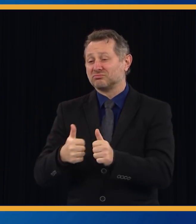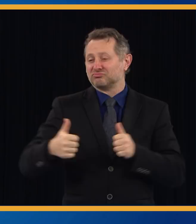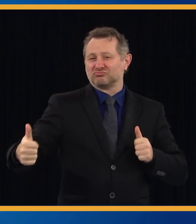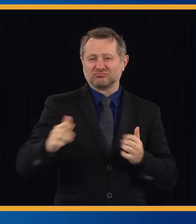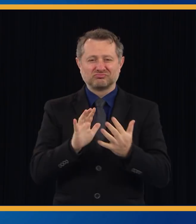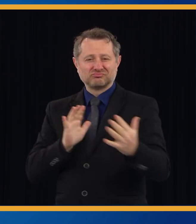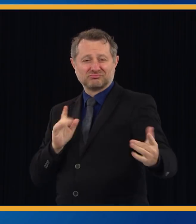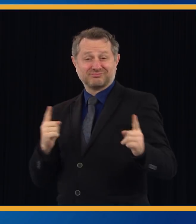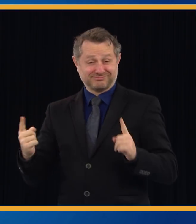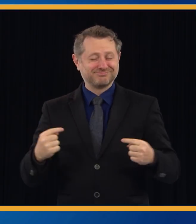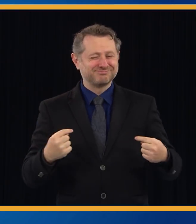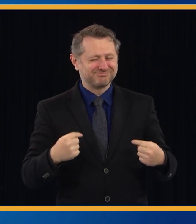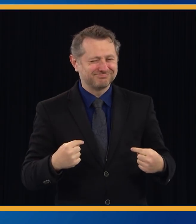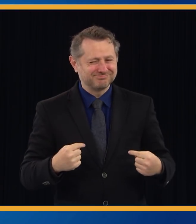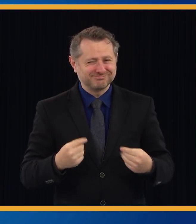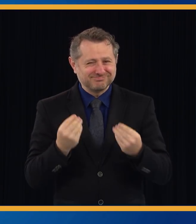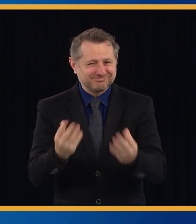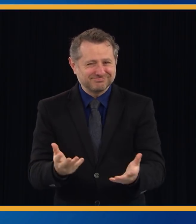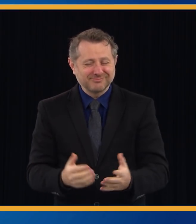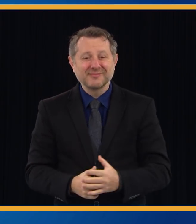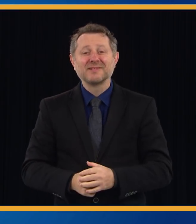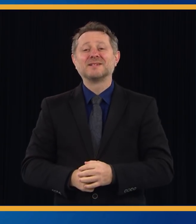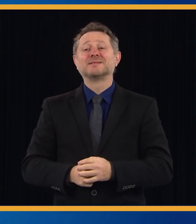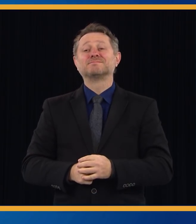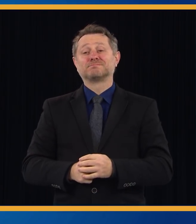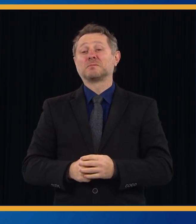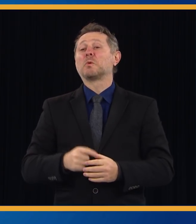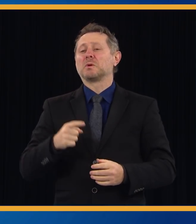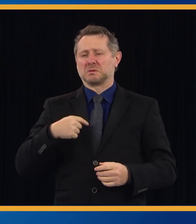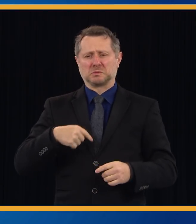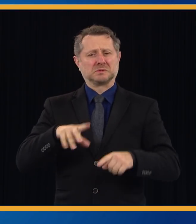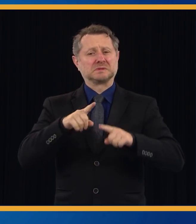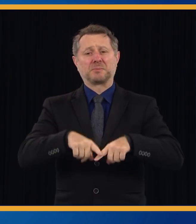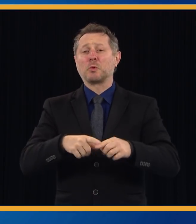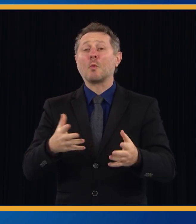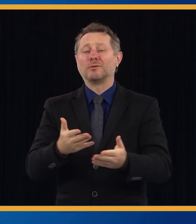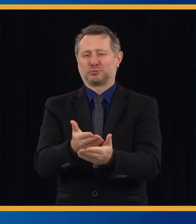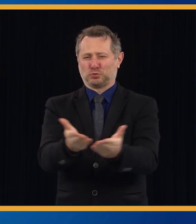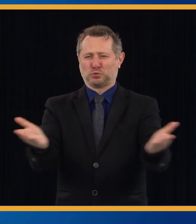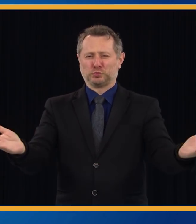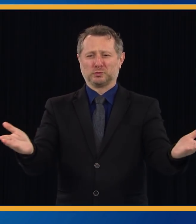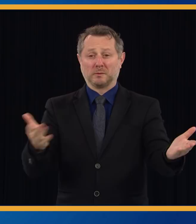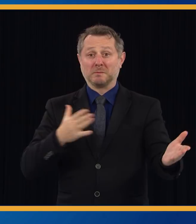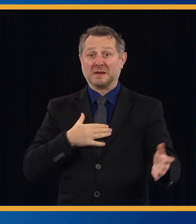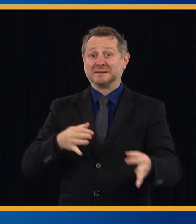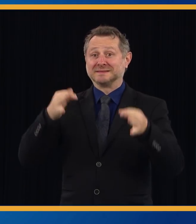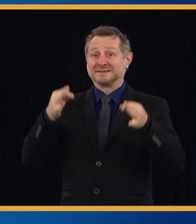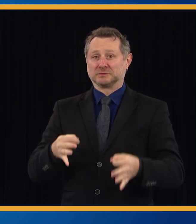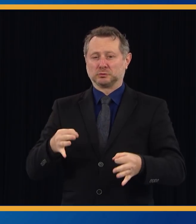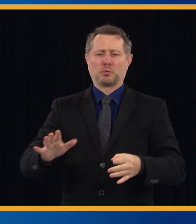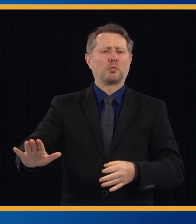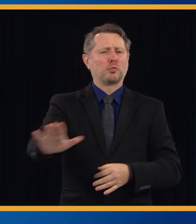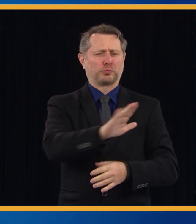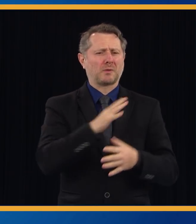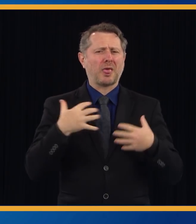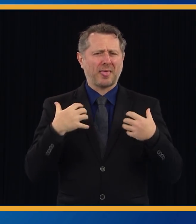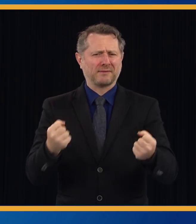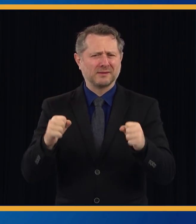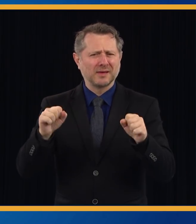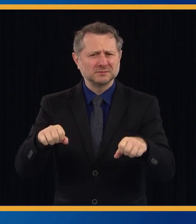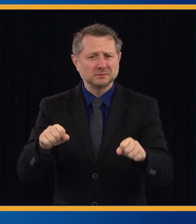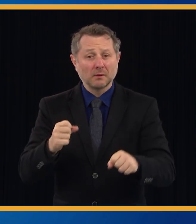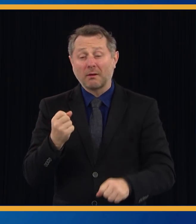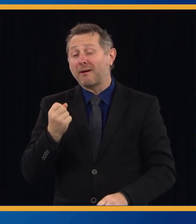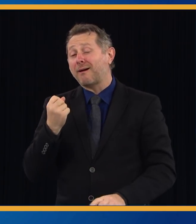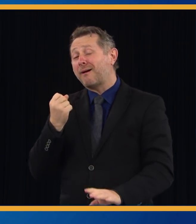are. We're mutually dependent in that what I do can affect your health. But it really comes down